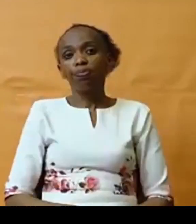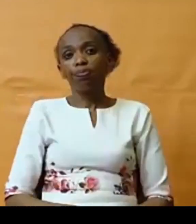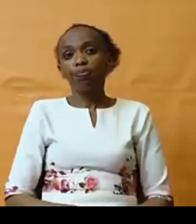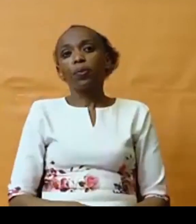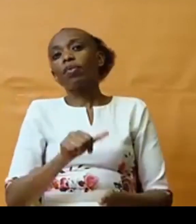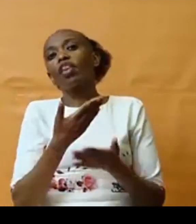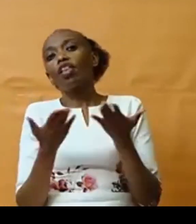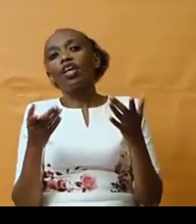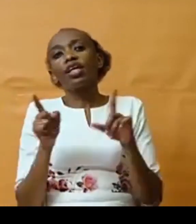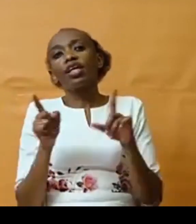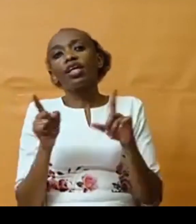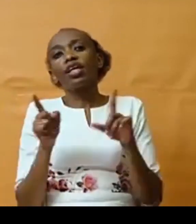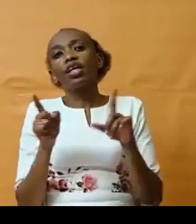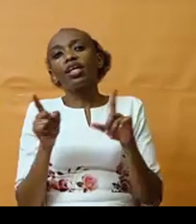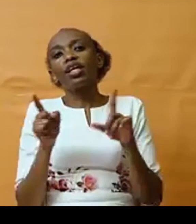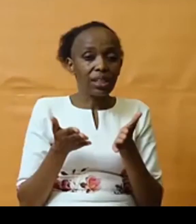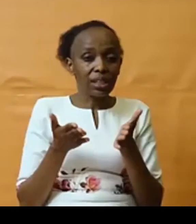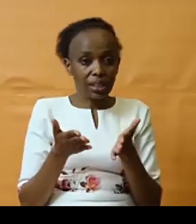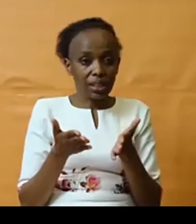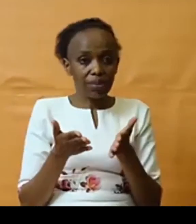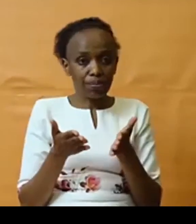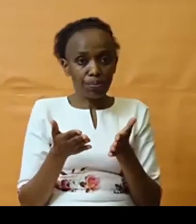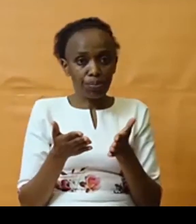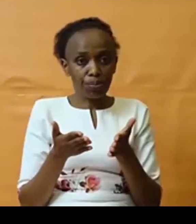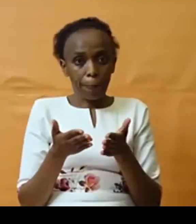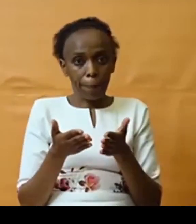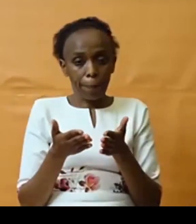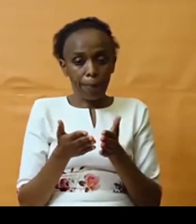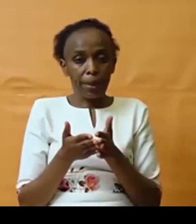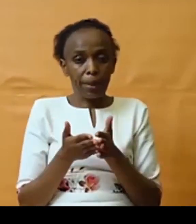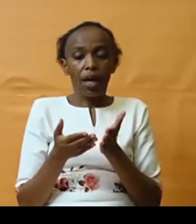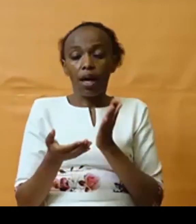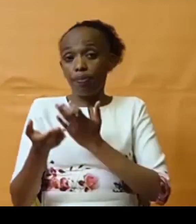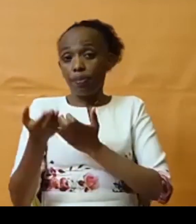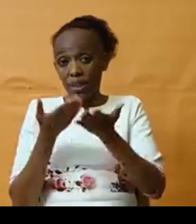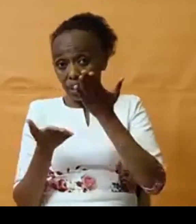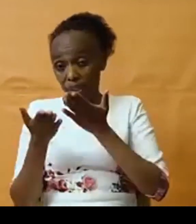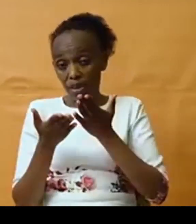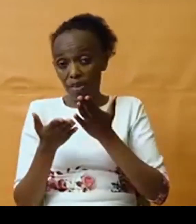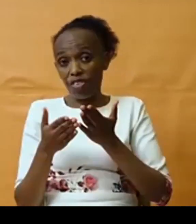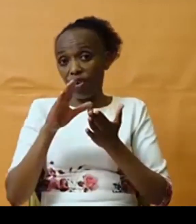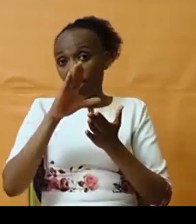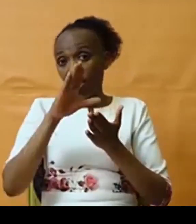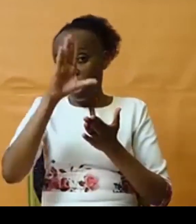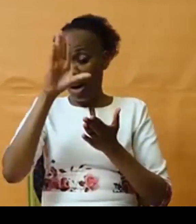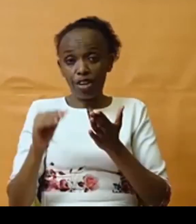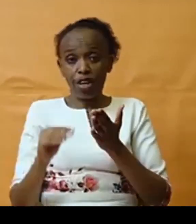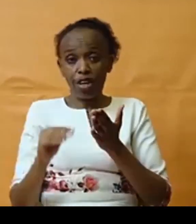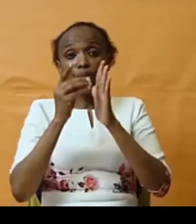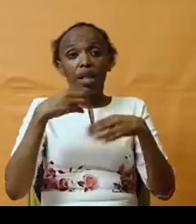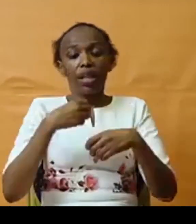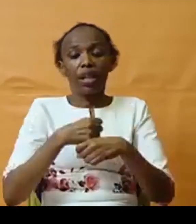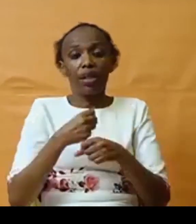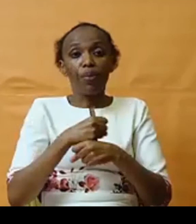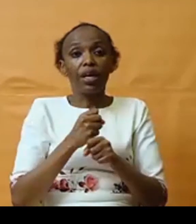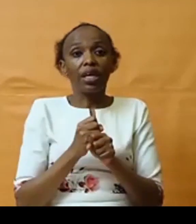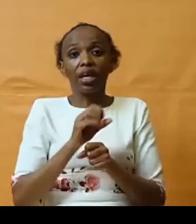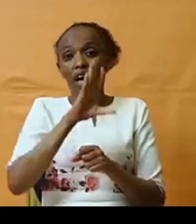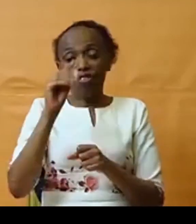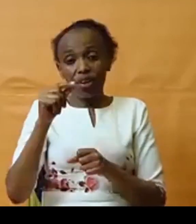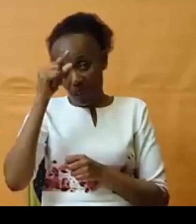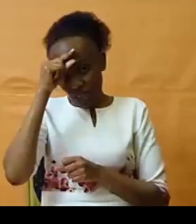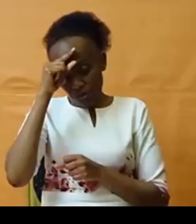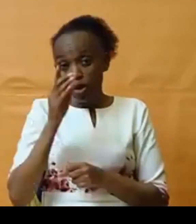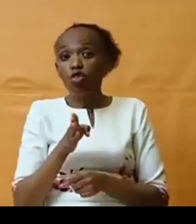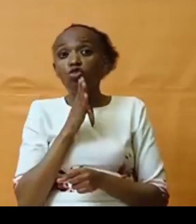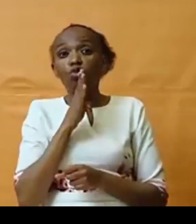The other thing also is the excessive need to attract investors for Africa's development, that is forcing African governments to